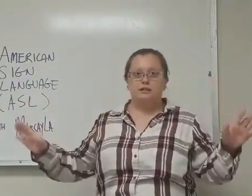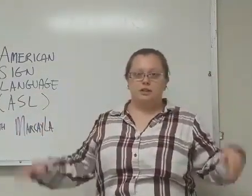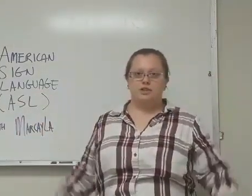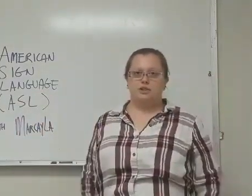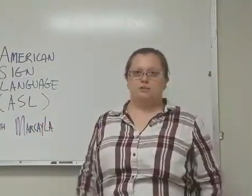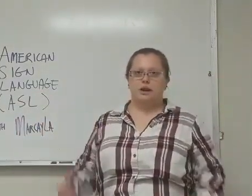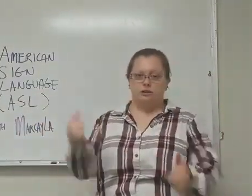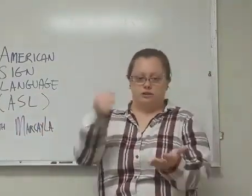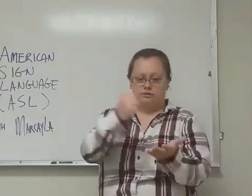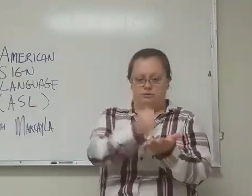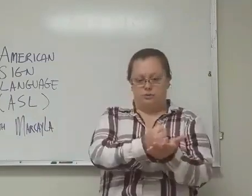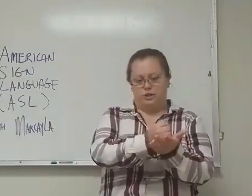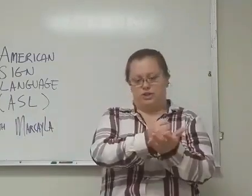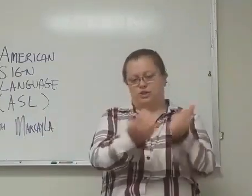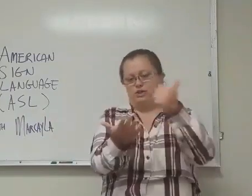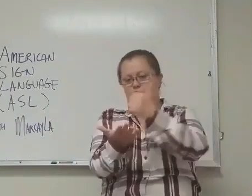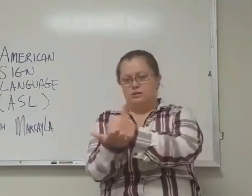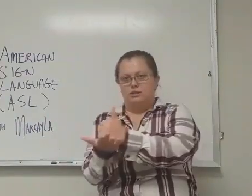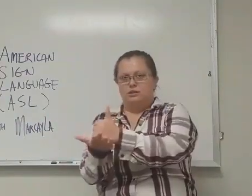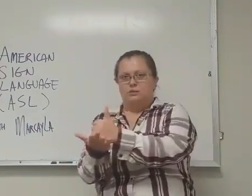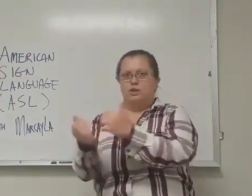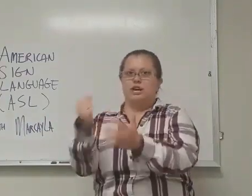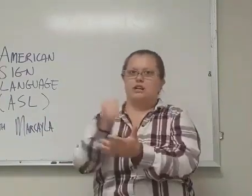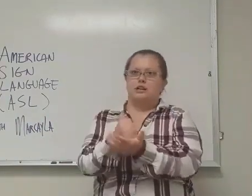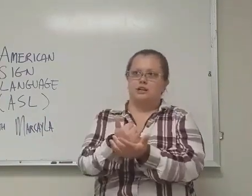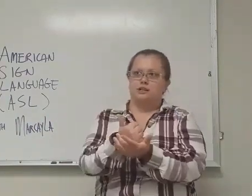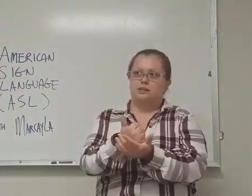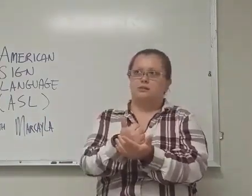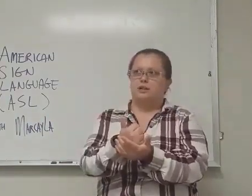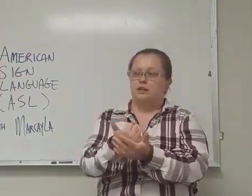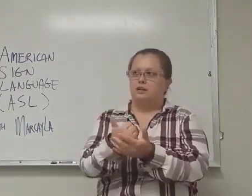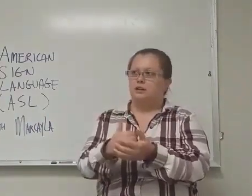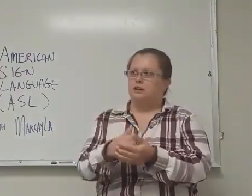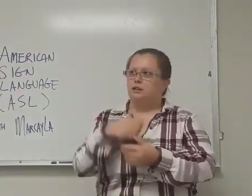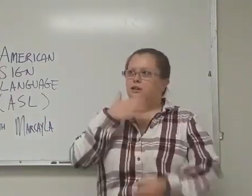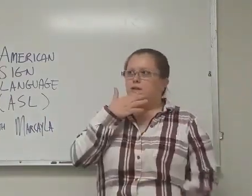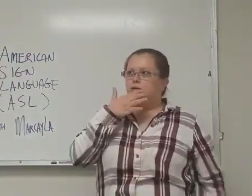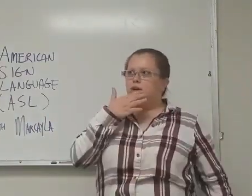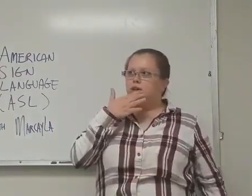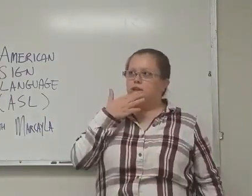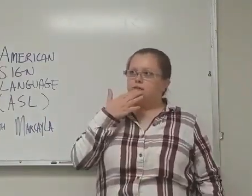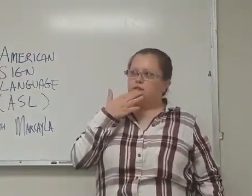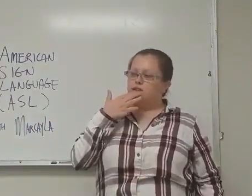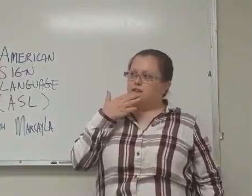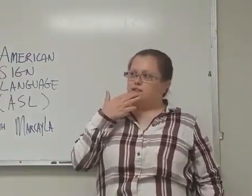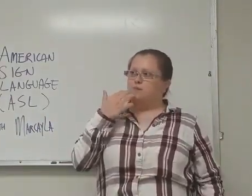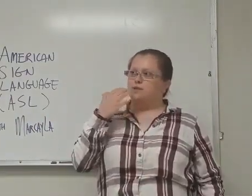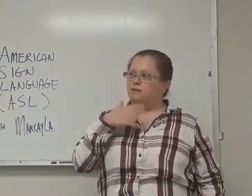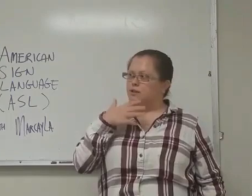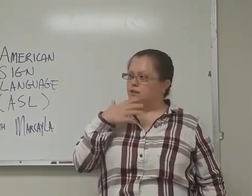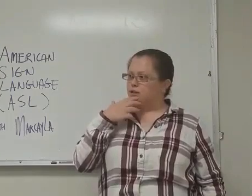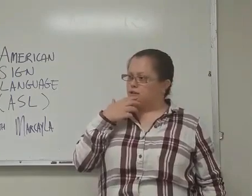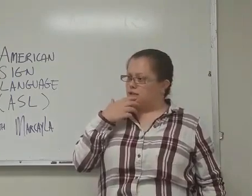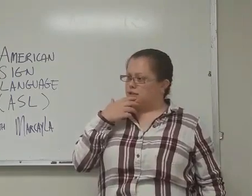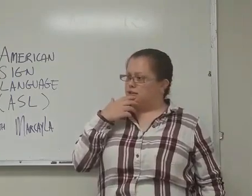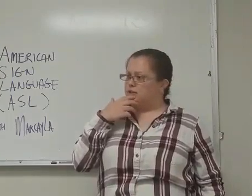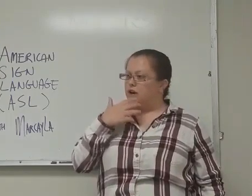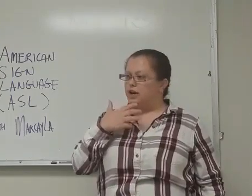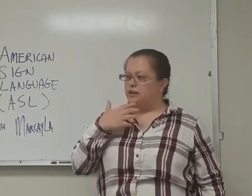It's just a matter of which hand it is. Trying to think if there's like a specific sign